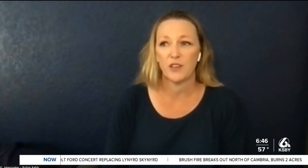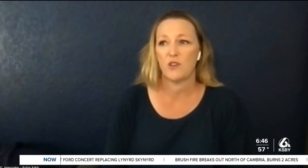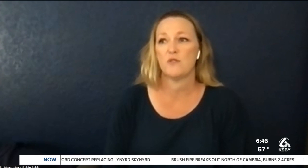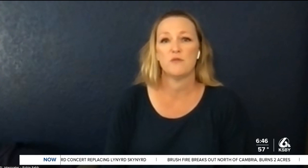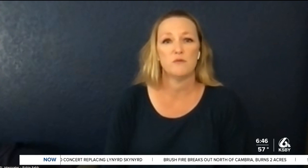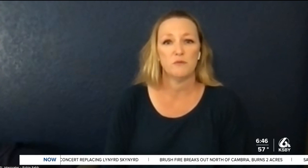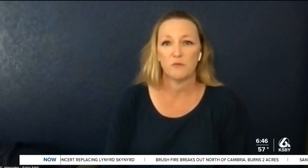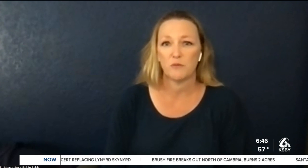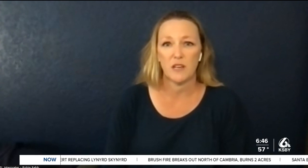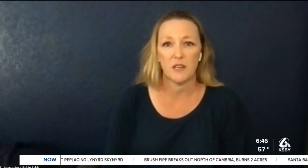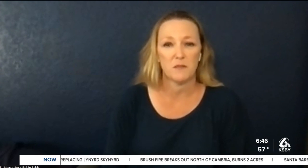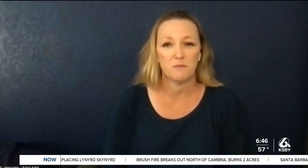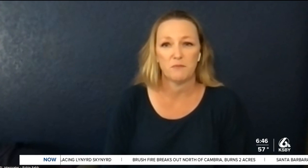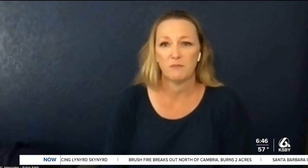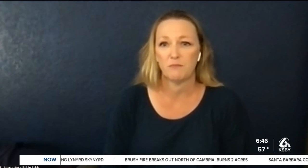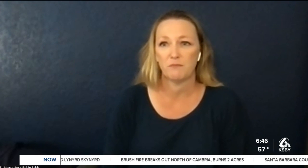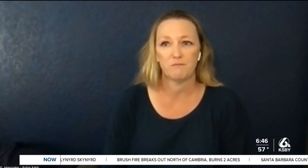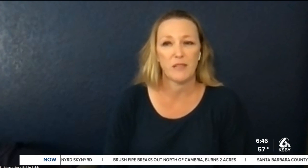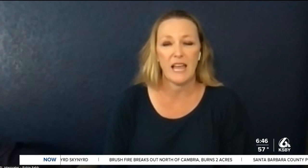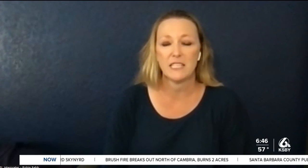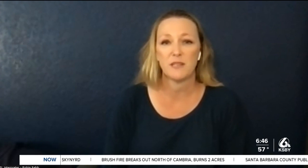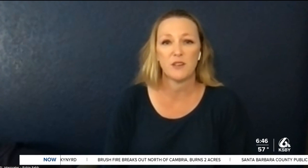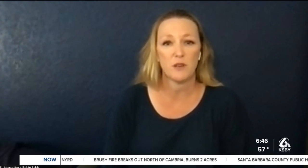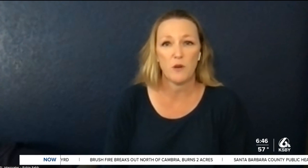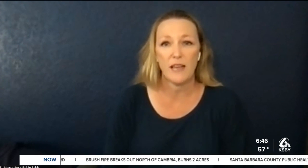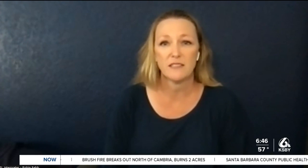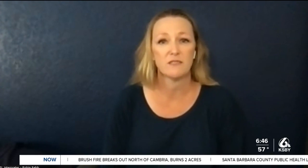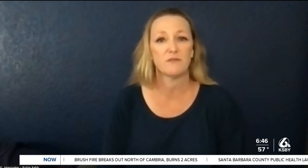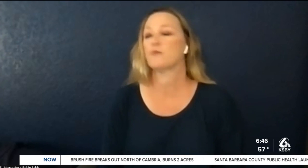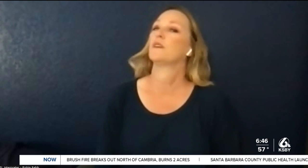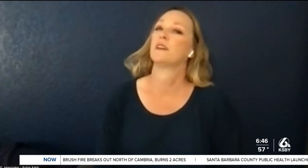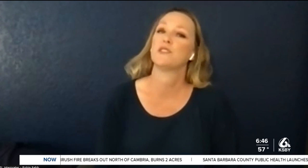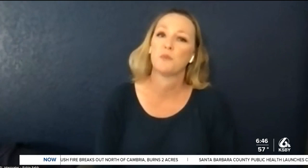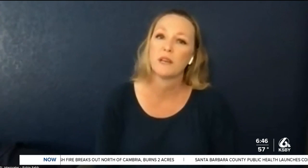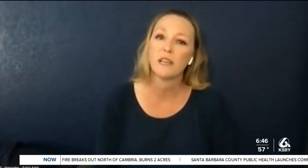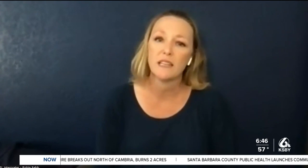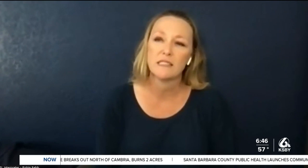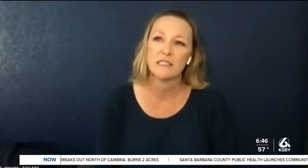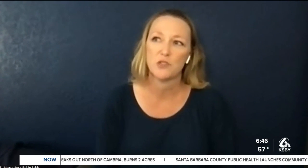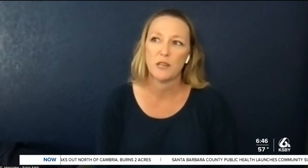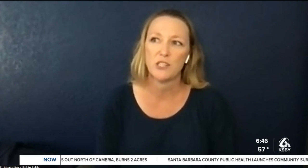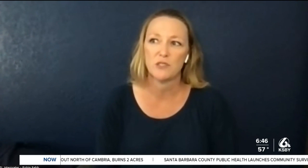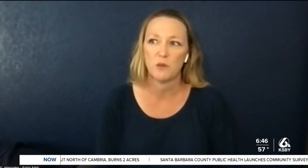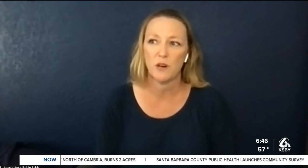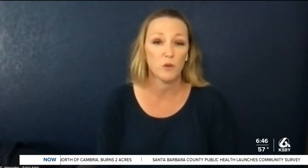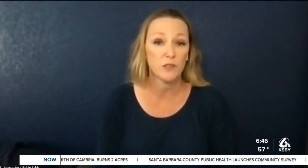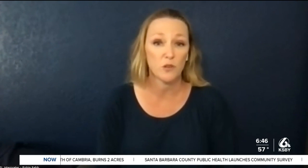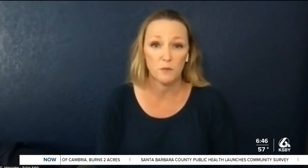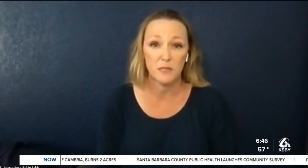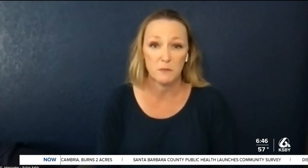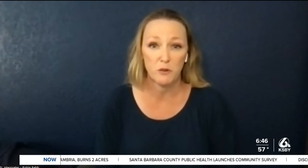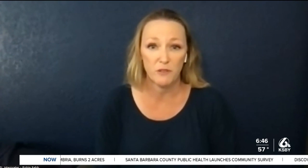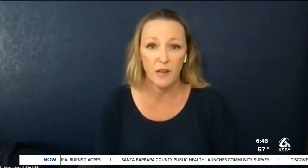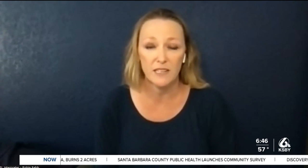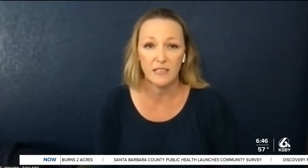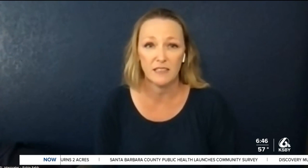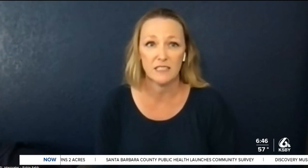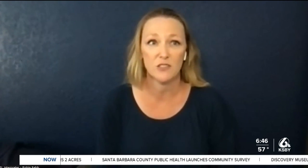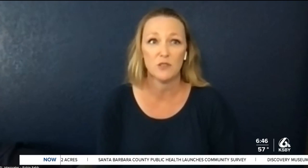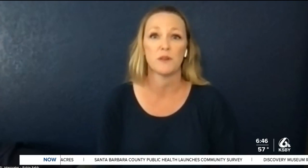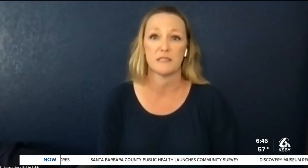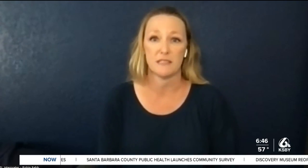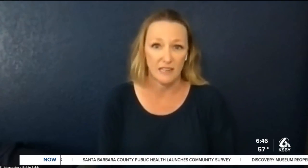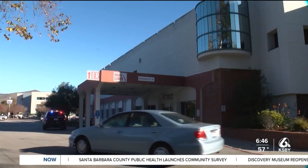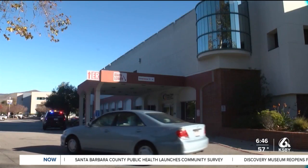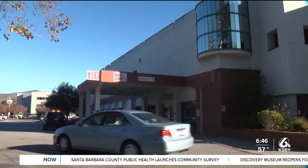On-the-go, last-minute requests for interpreting in situations where it wouldn't normally be provided, I